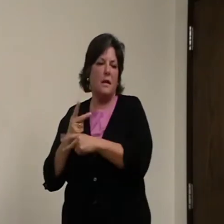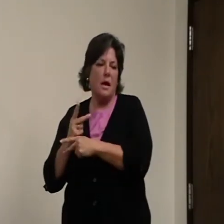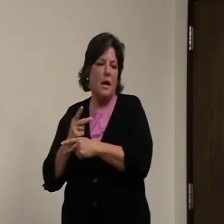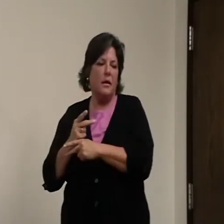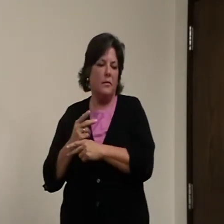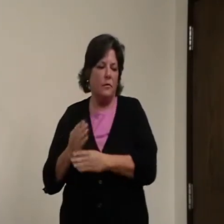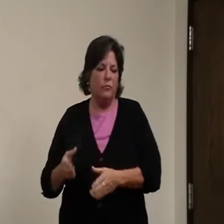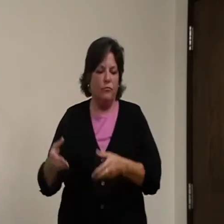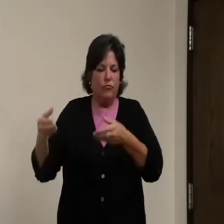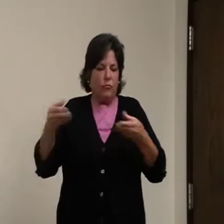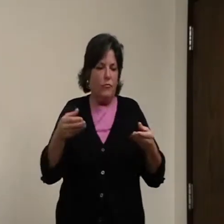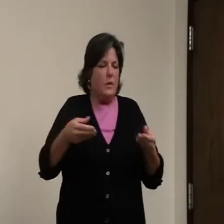the ears.